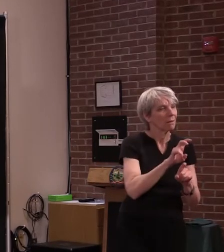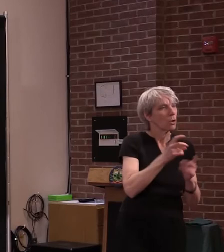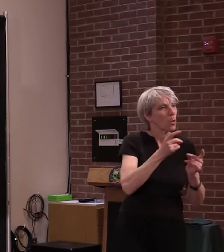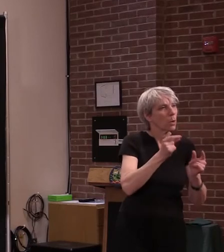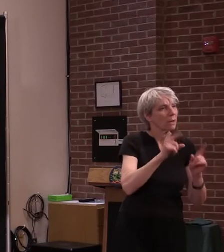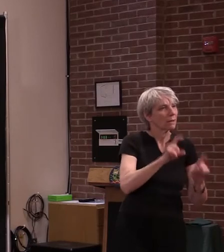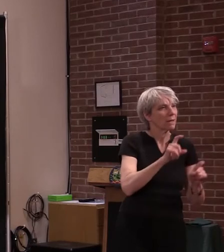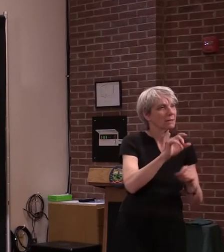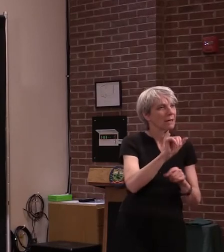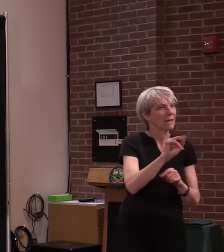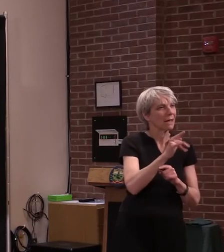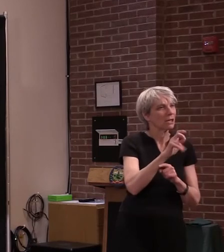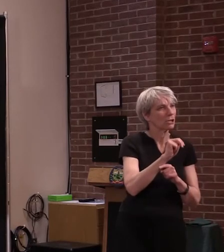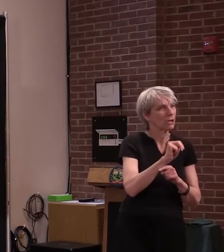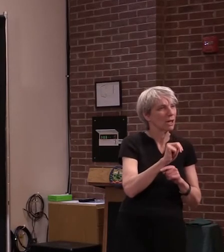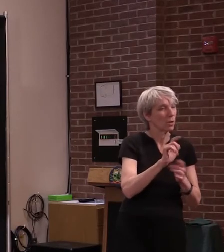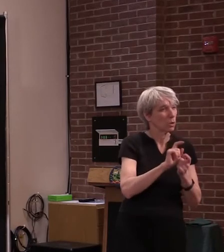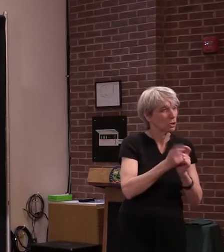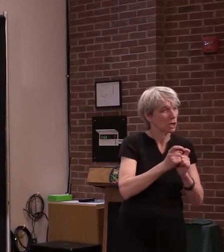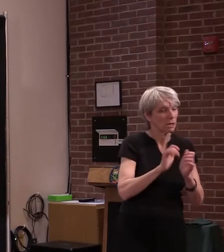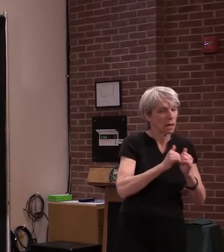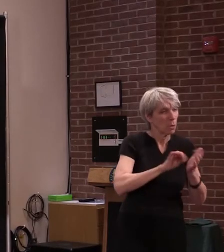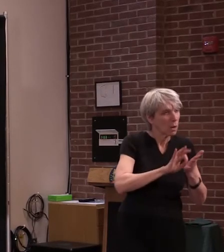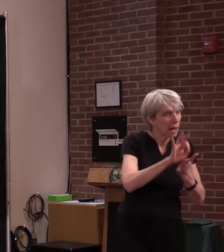Secretary French.